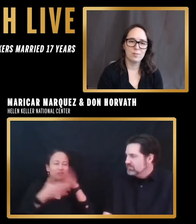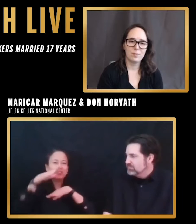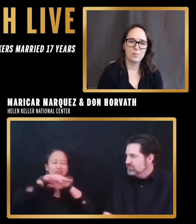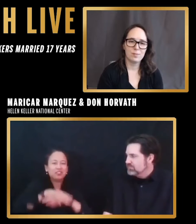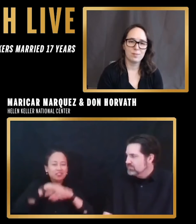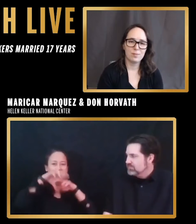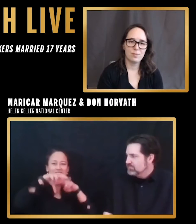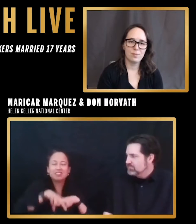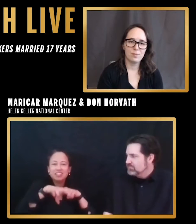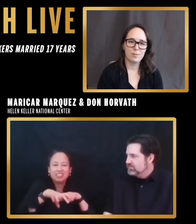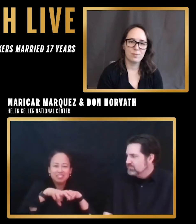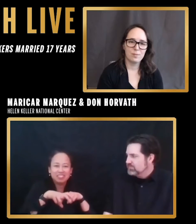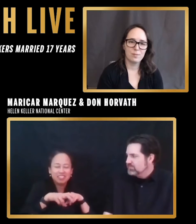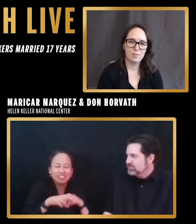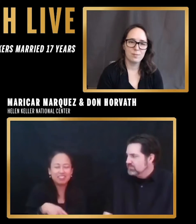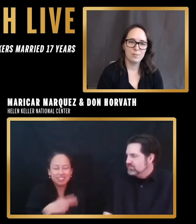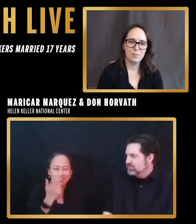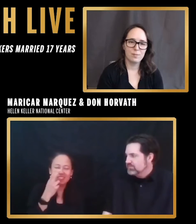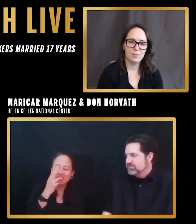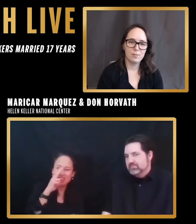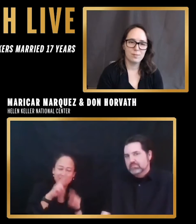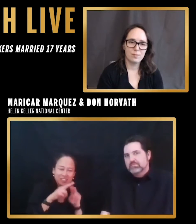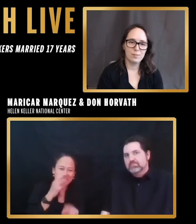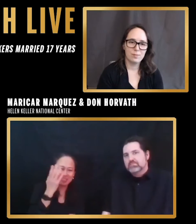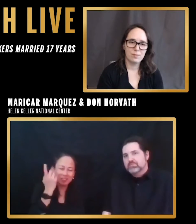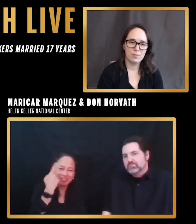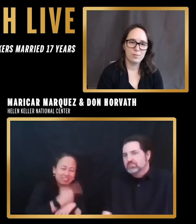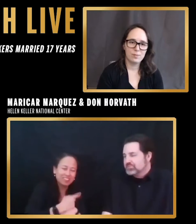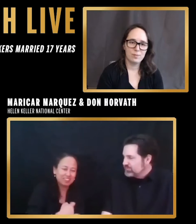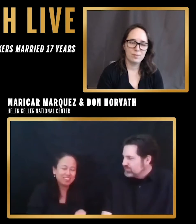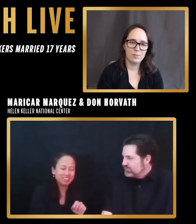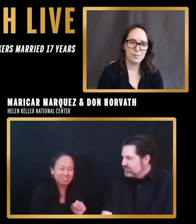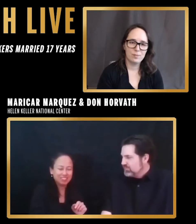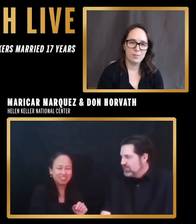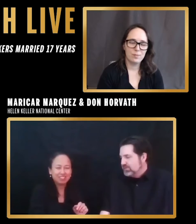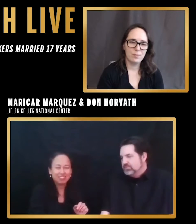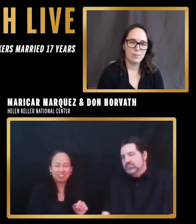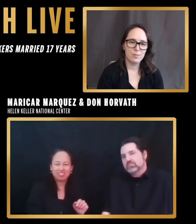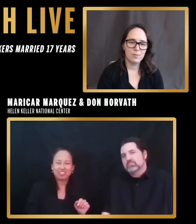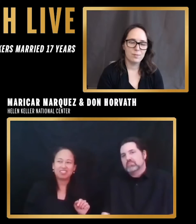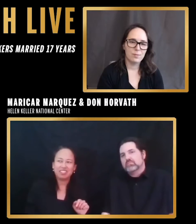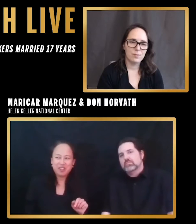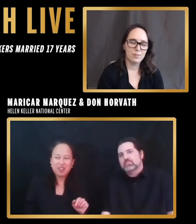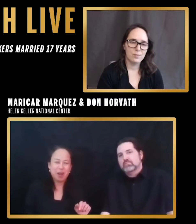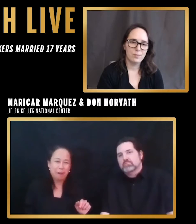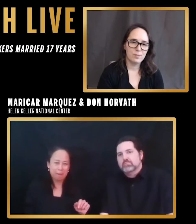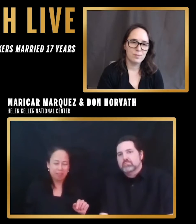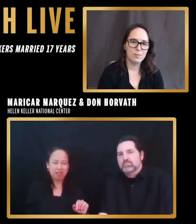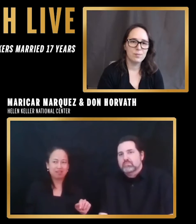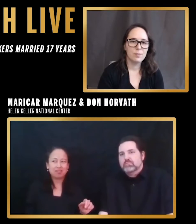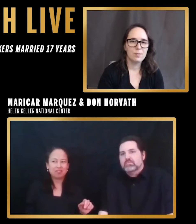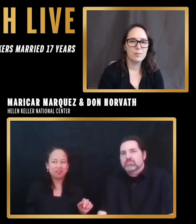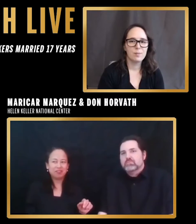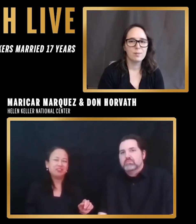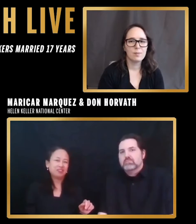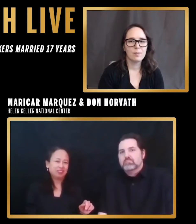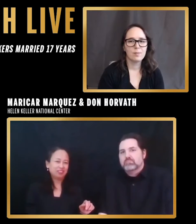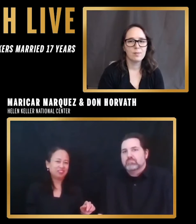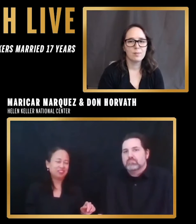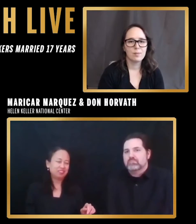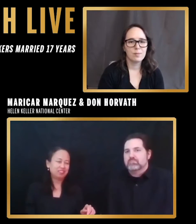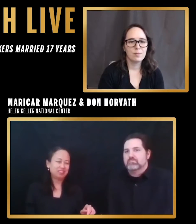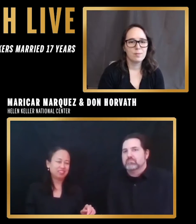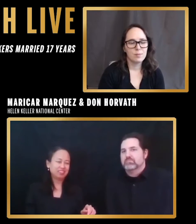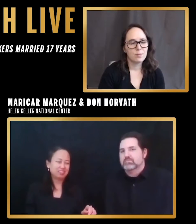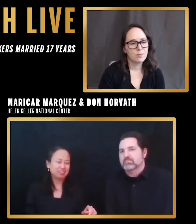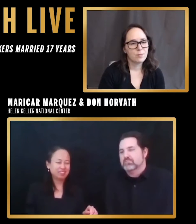actually had to bring the whole balloon down, fold it up. We were able to actually sit on the balloon itself to compress it, to fold it up